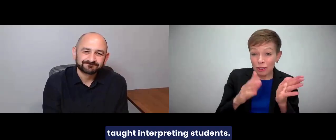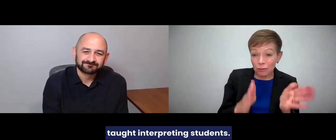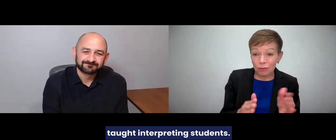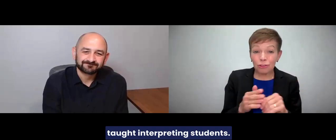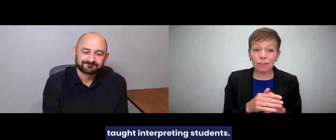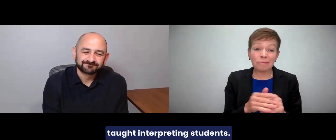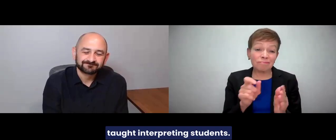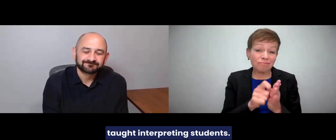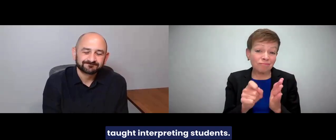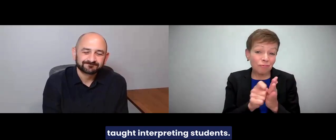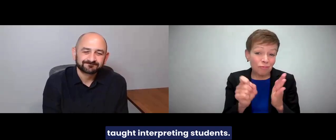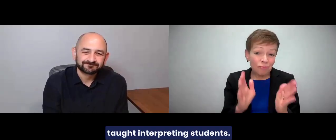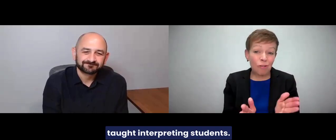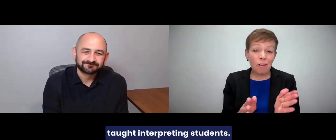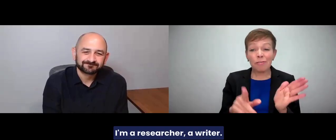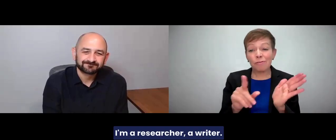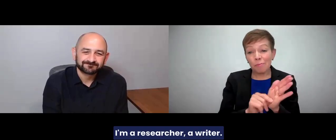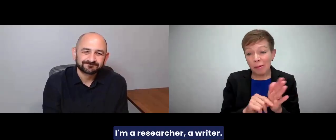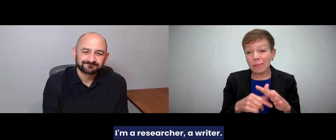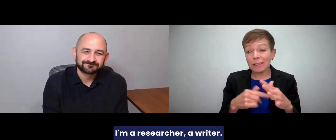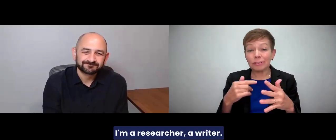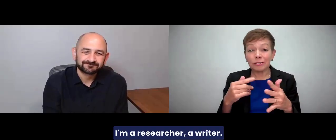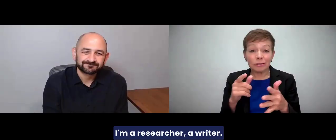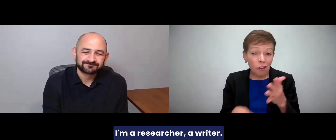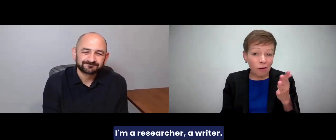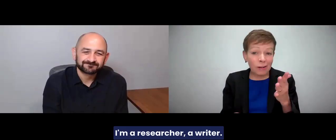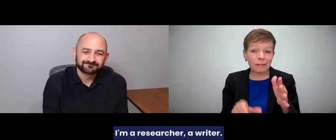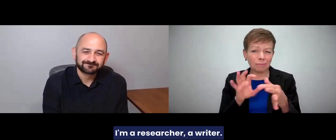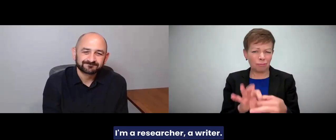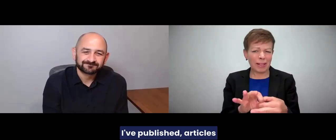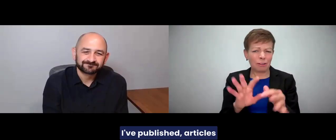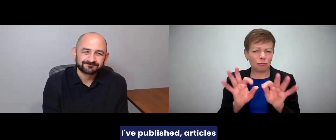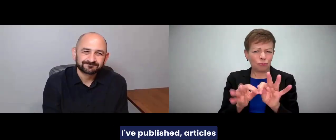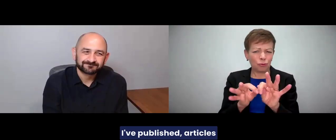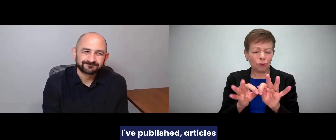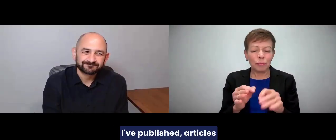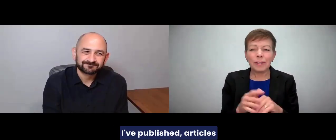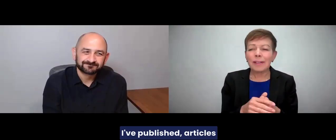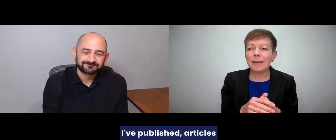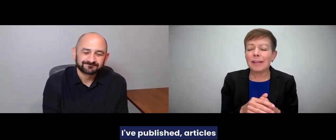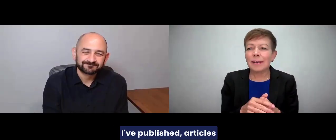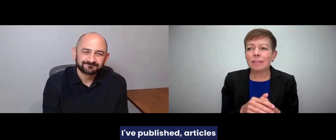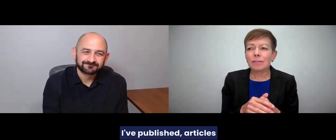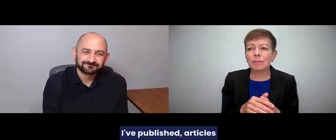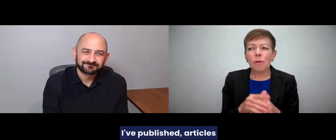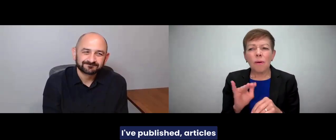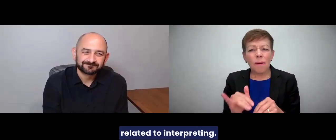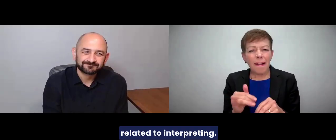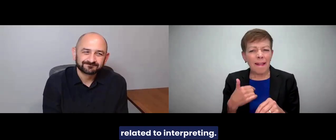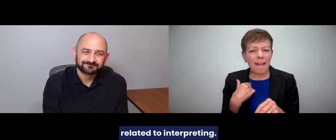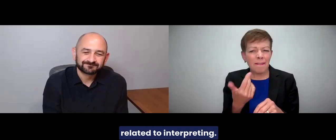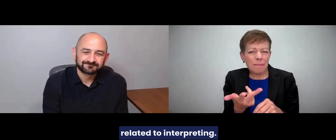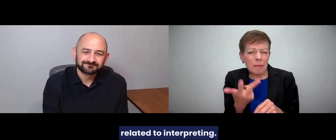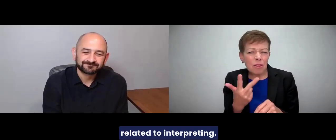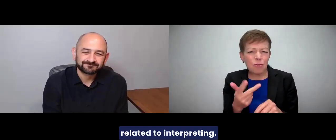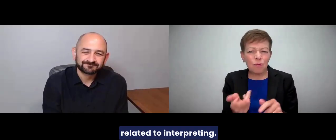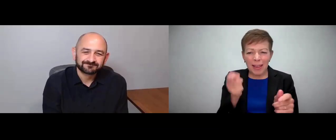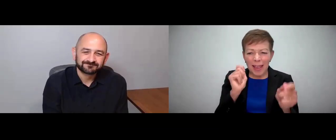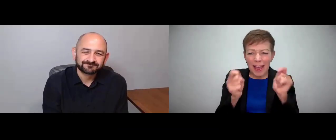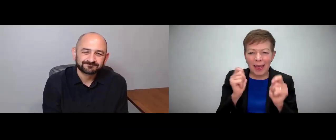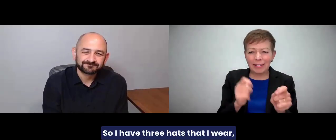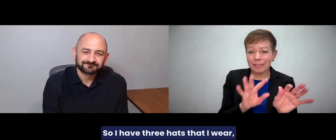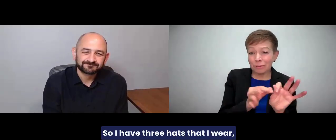teacher, taught interpreting students. I'm a researcher, a writer. I've published articles related to